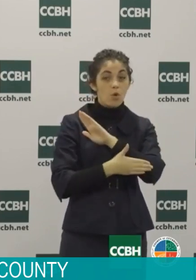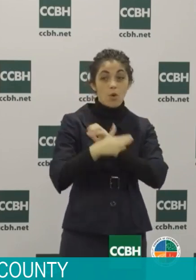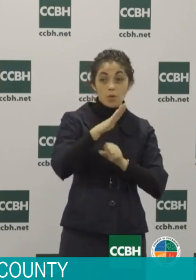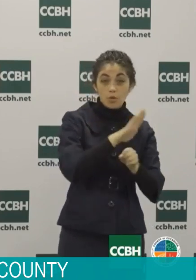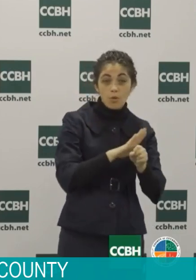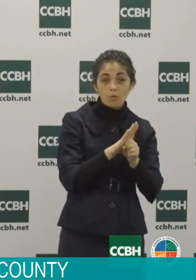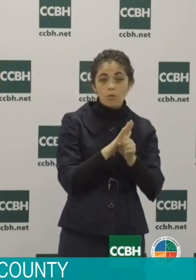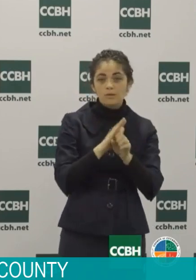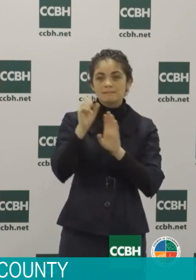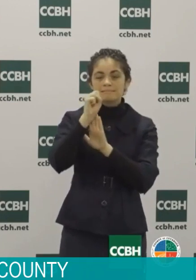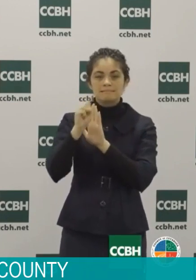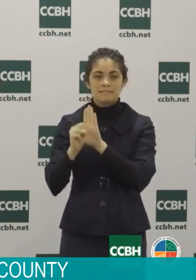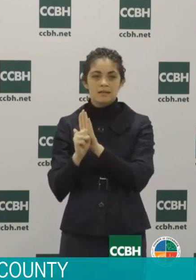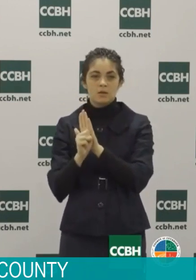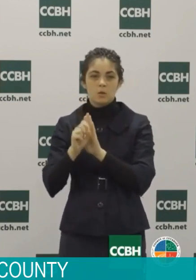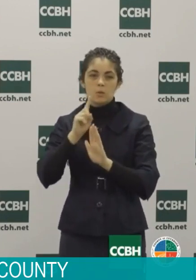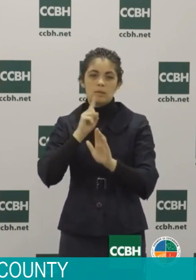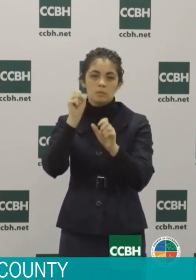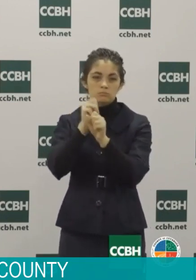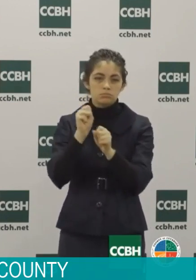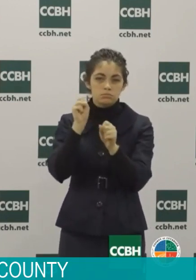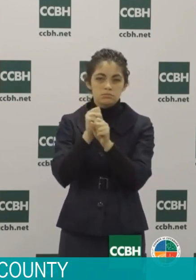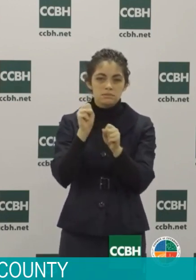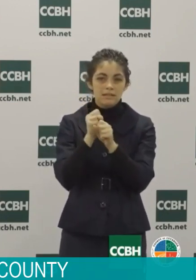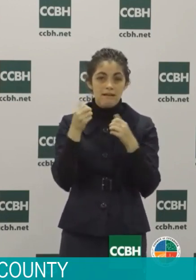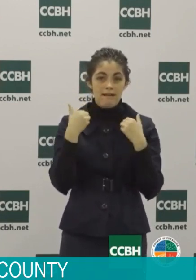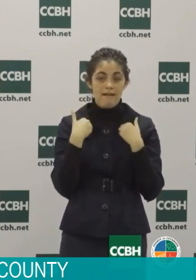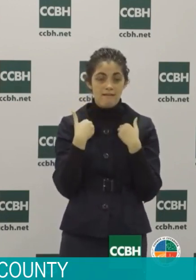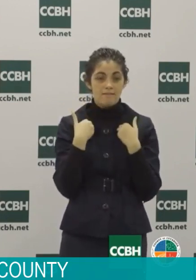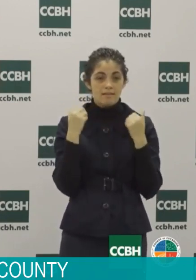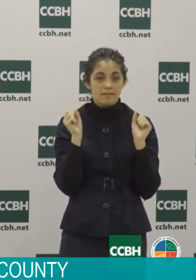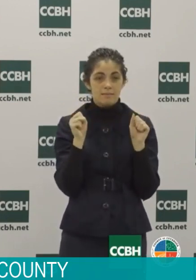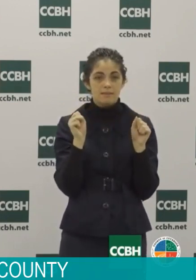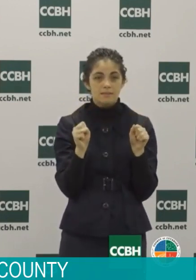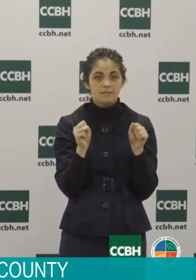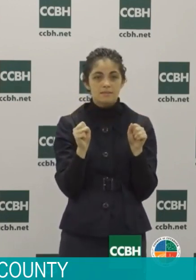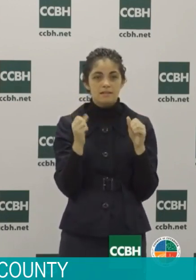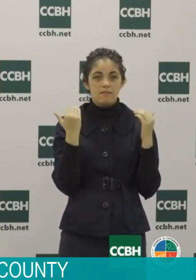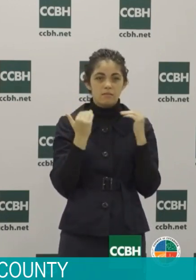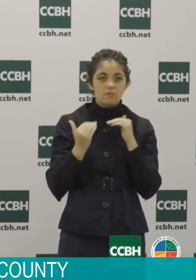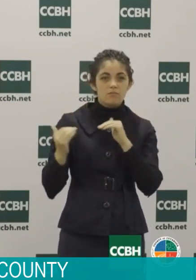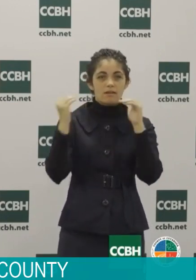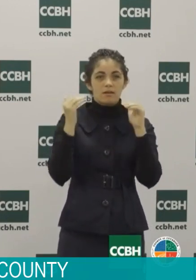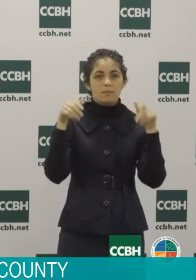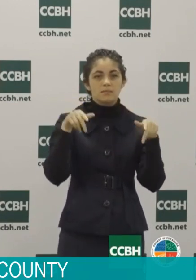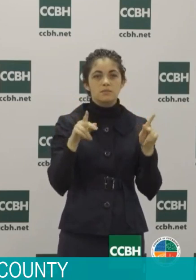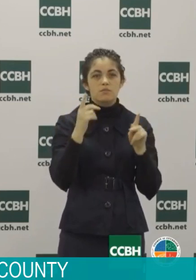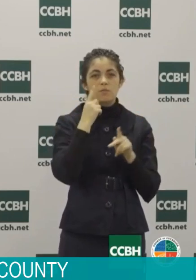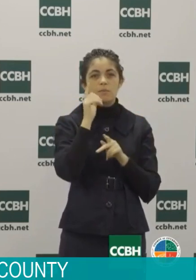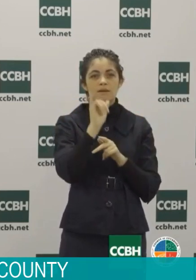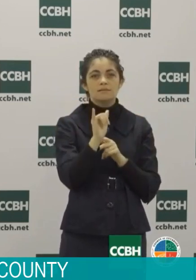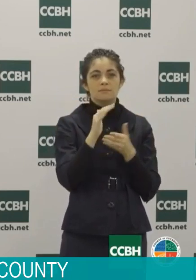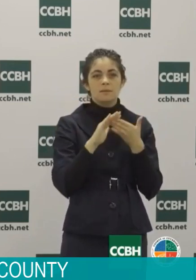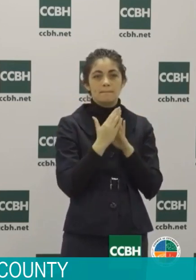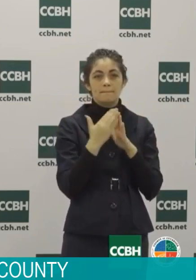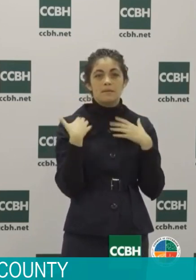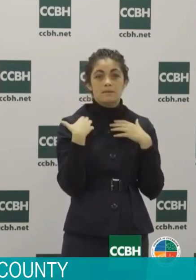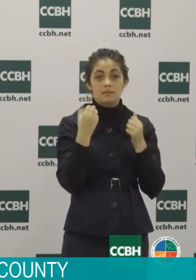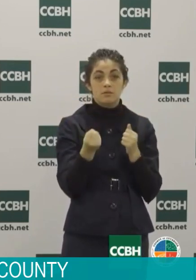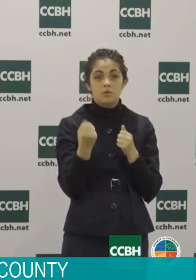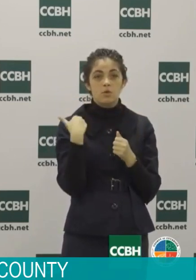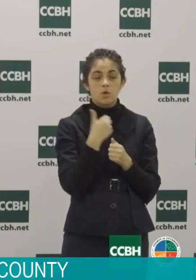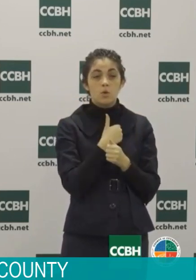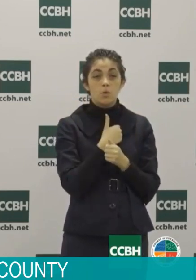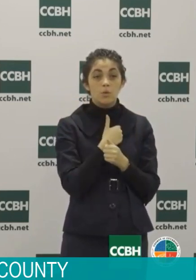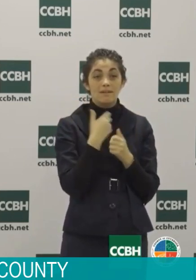health departments are working to create conditions in which everyone has a fair opportunity to be healthy, everyone. We